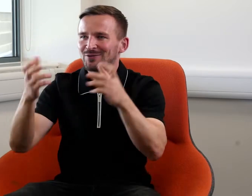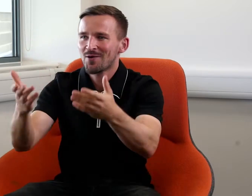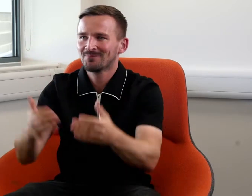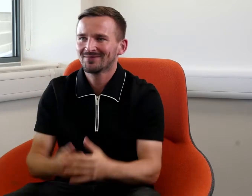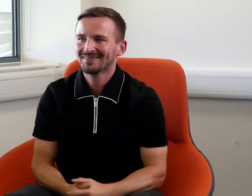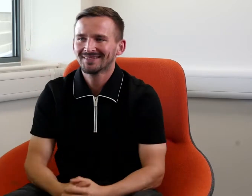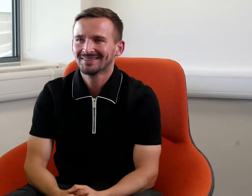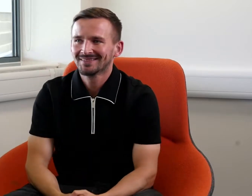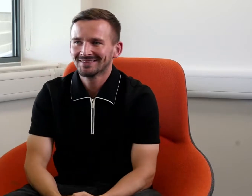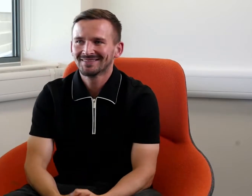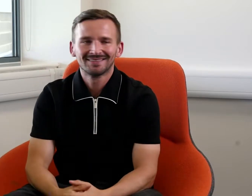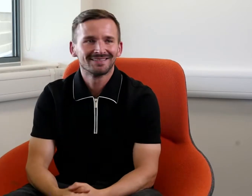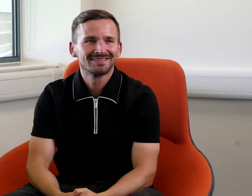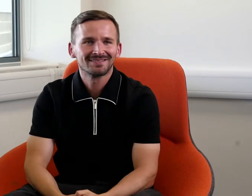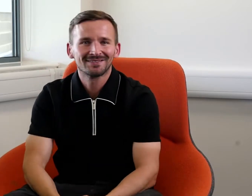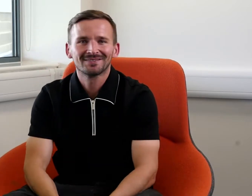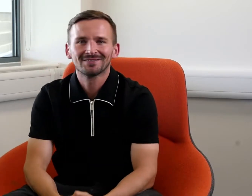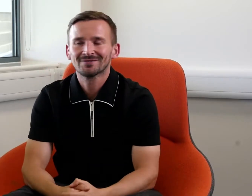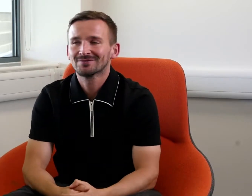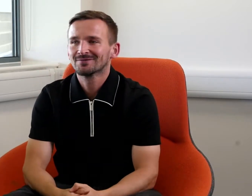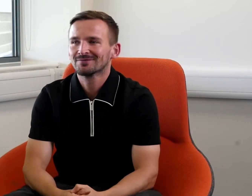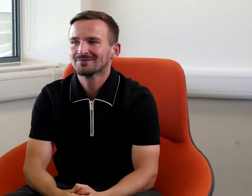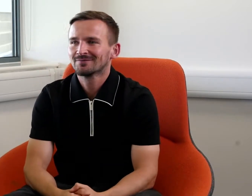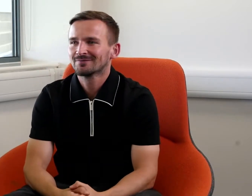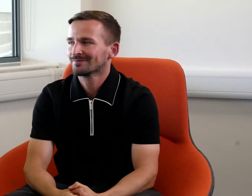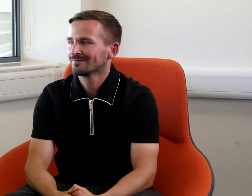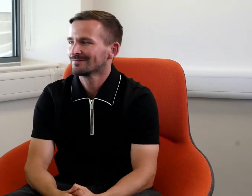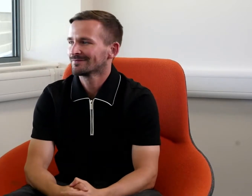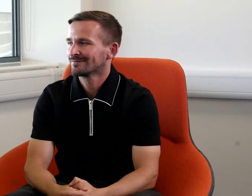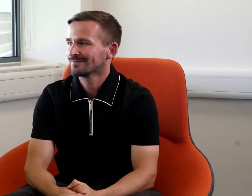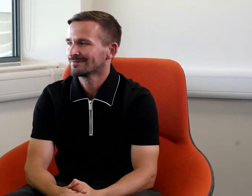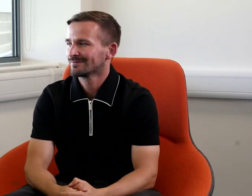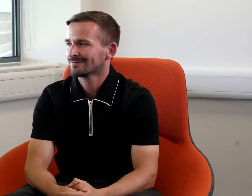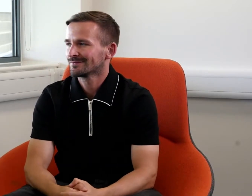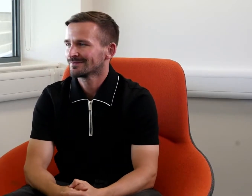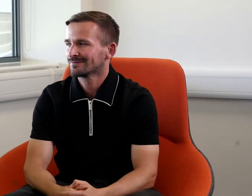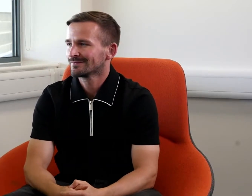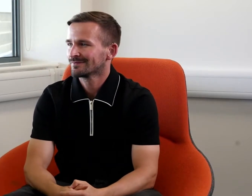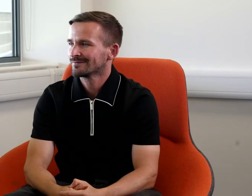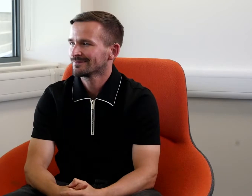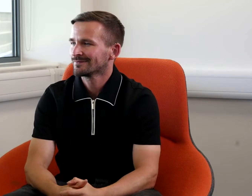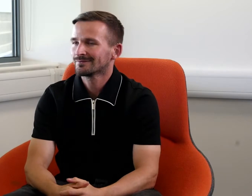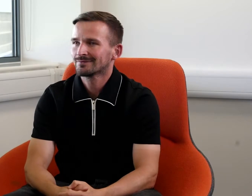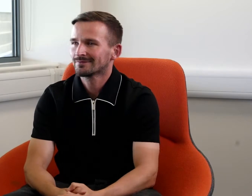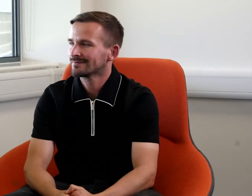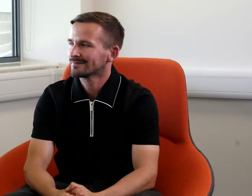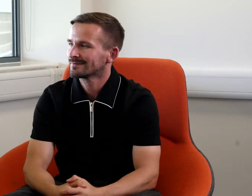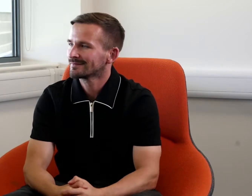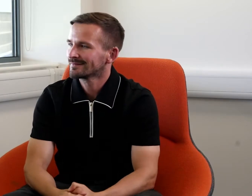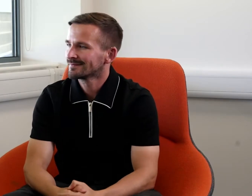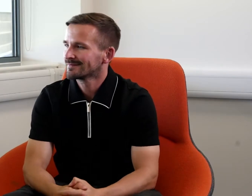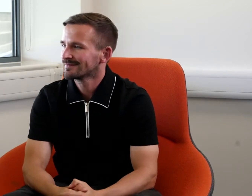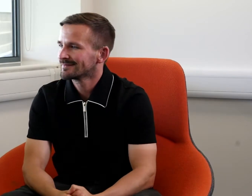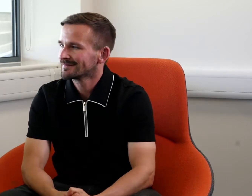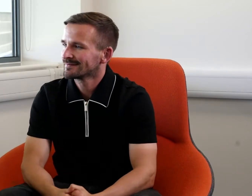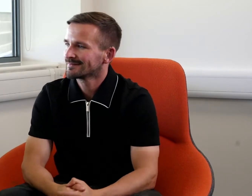about that term? It's a strange one, really, isn't it? I think people often, if they're using